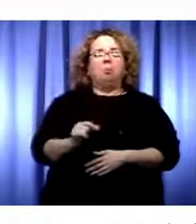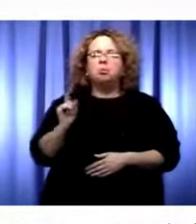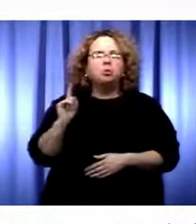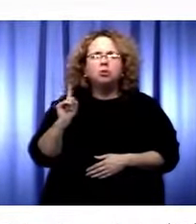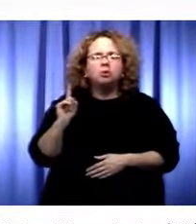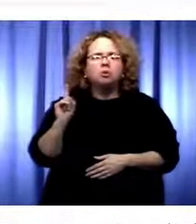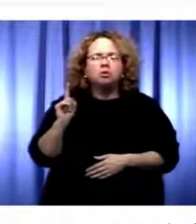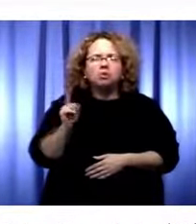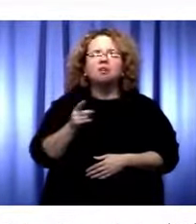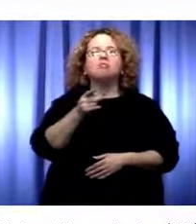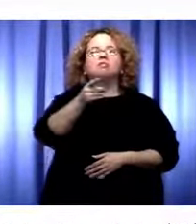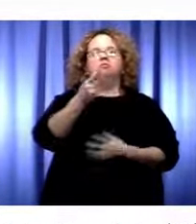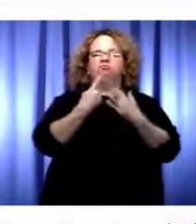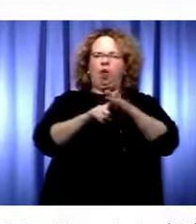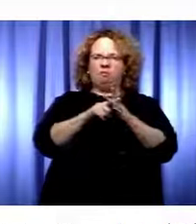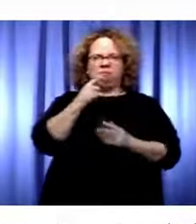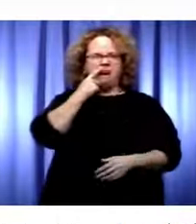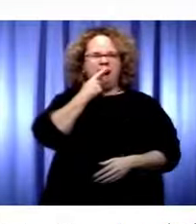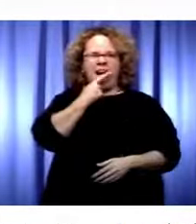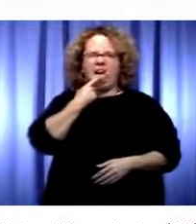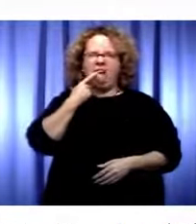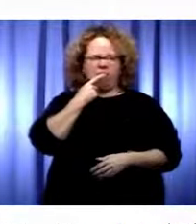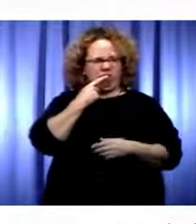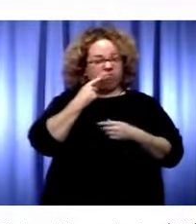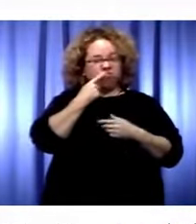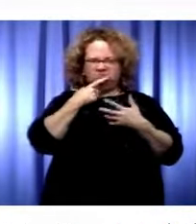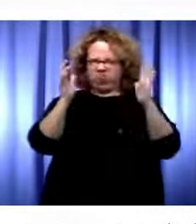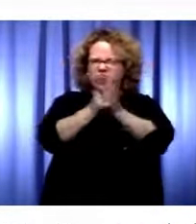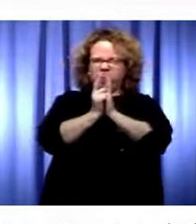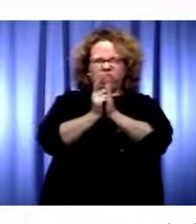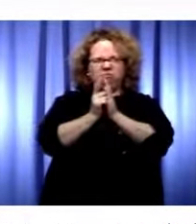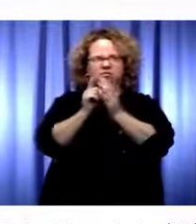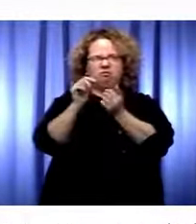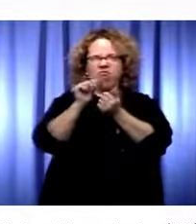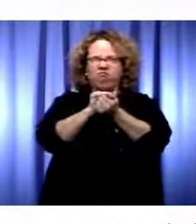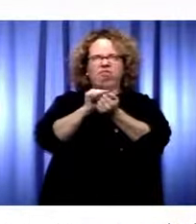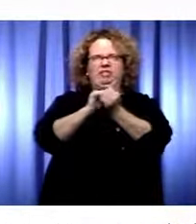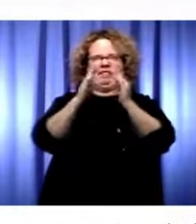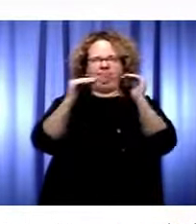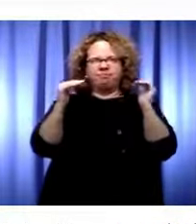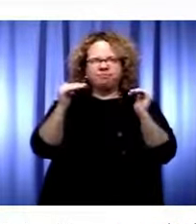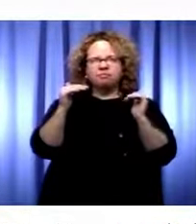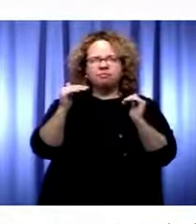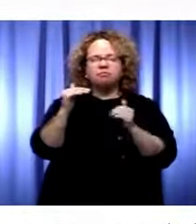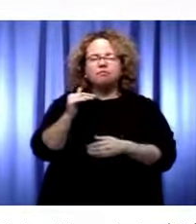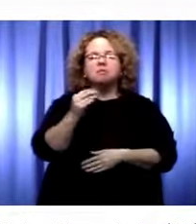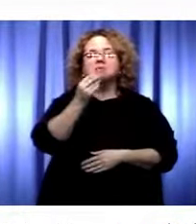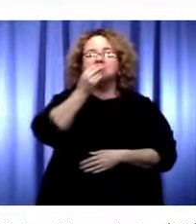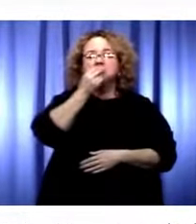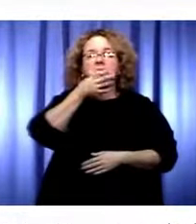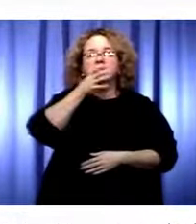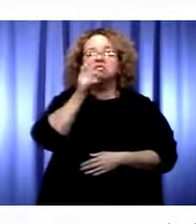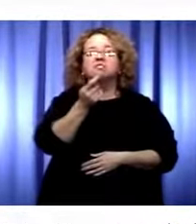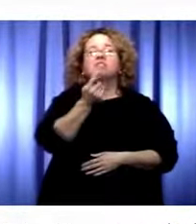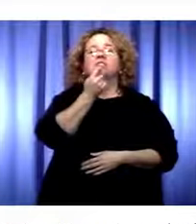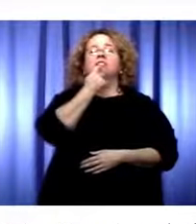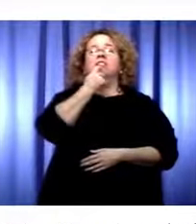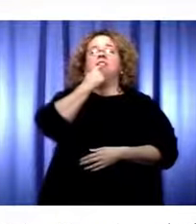As food enters the digestive tract, it starts in the mouth. Digestion begins the moment the food enters the